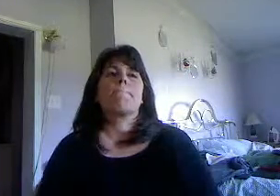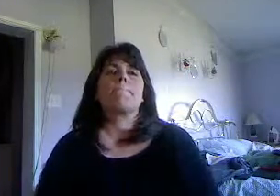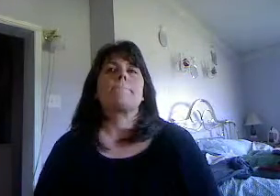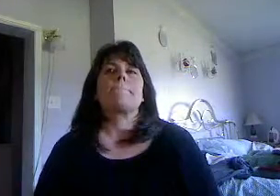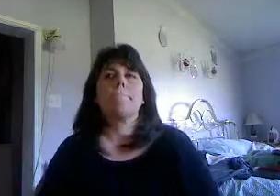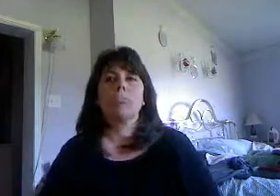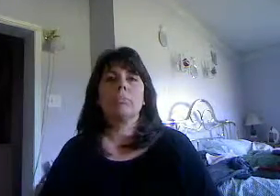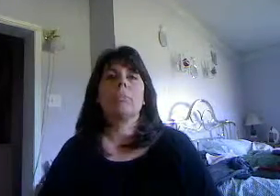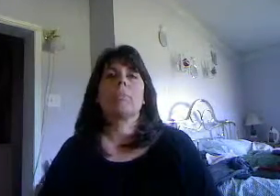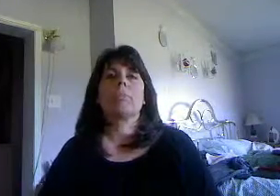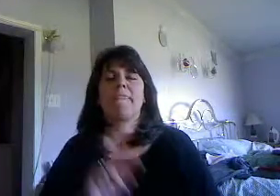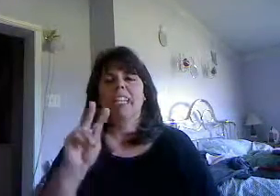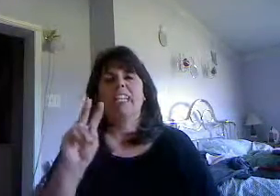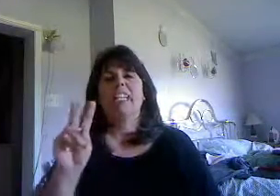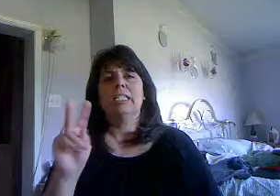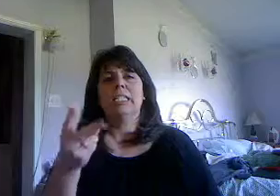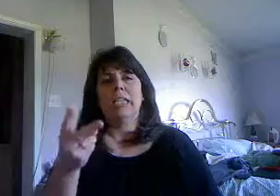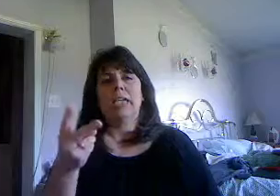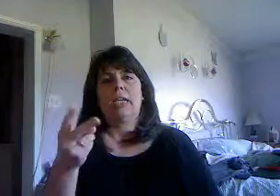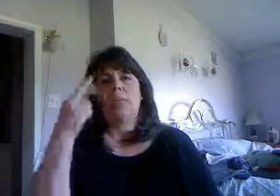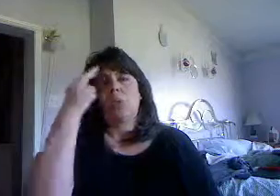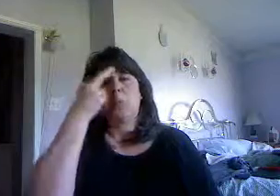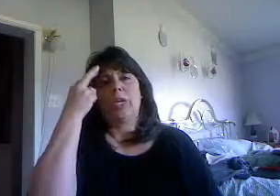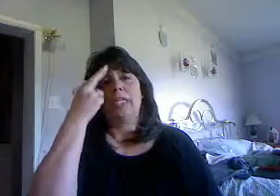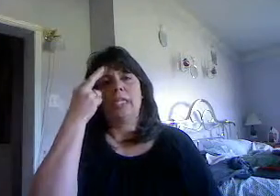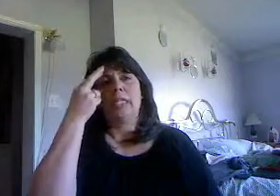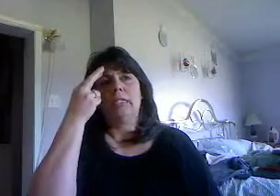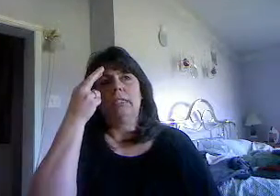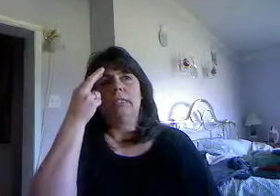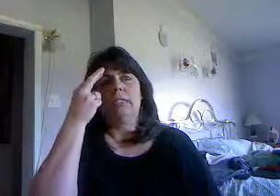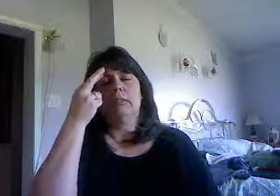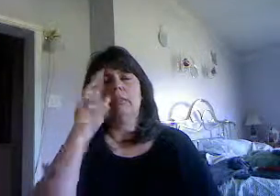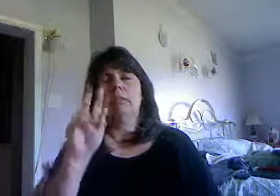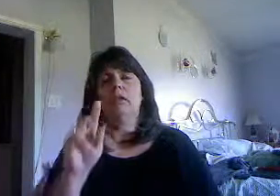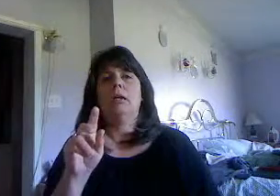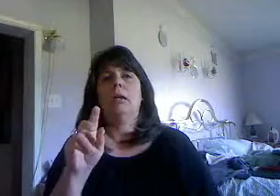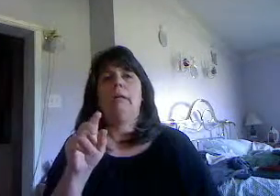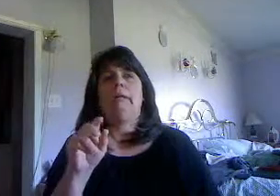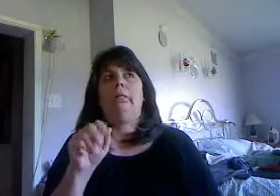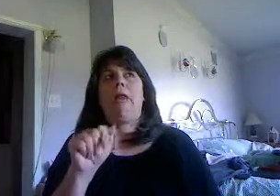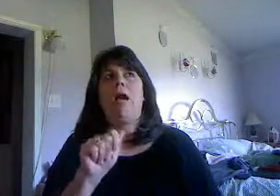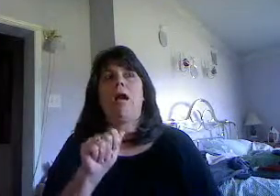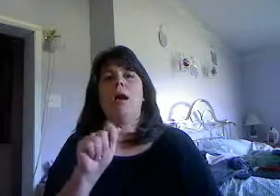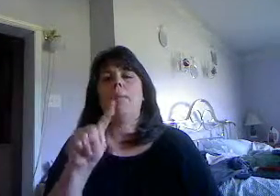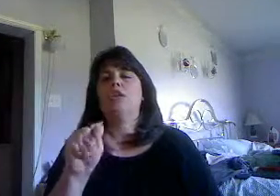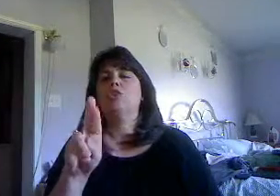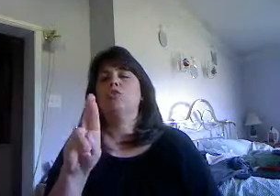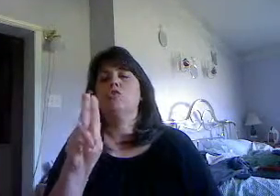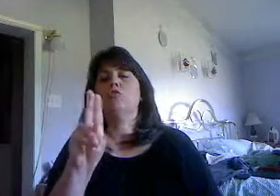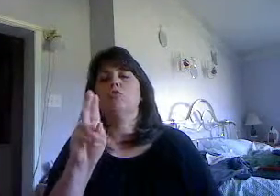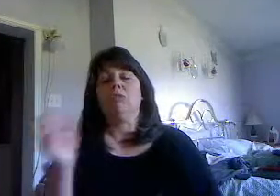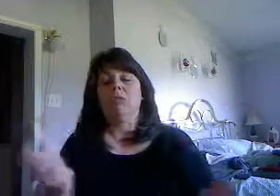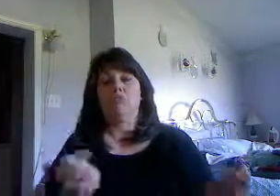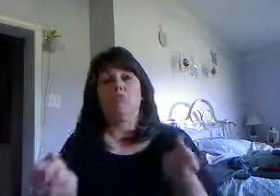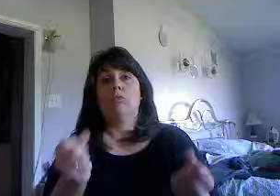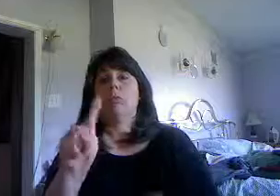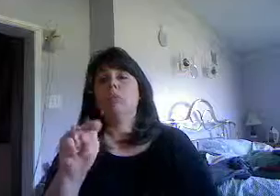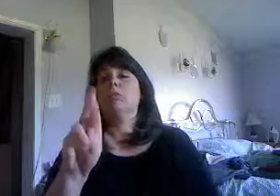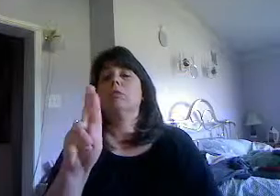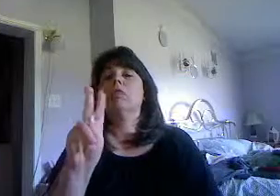A second major factor was that trucking began to replace rail as the major mode of moving products around the